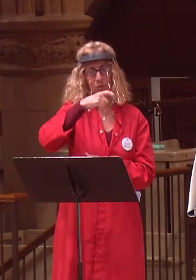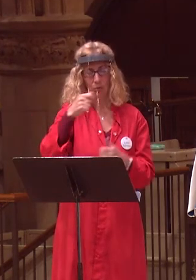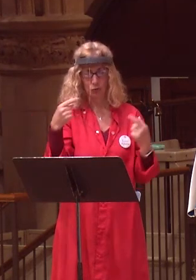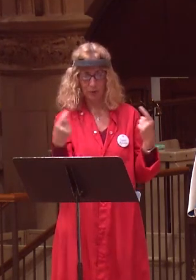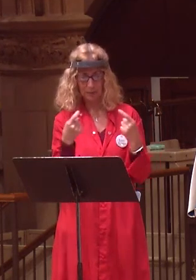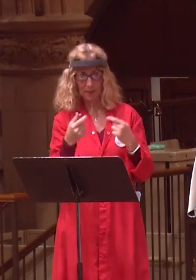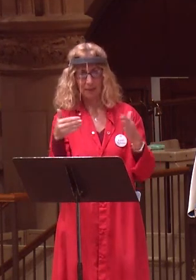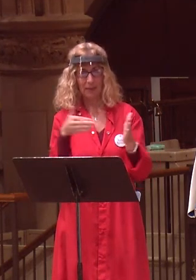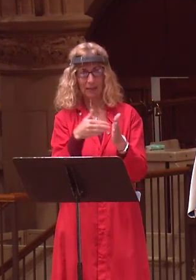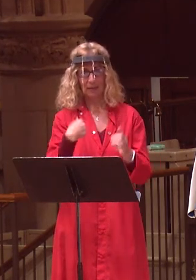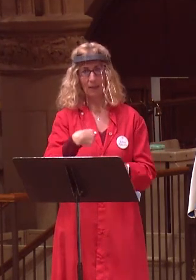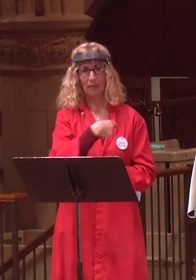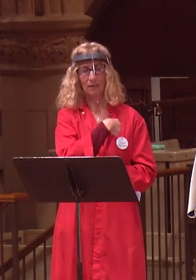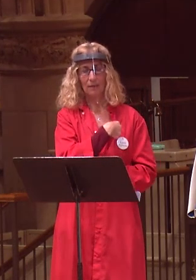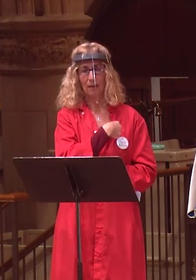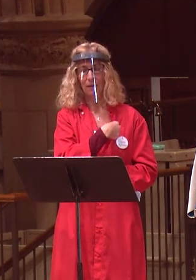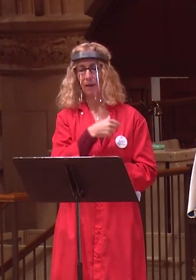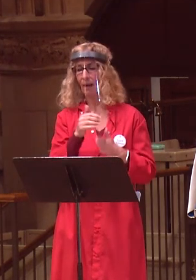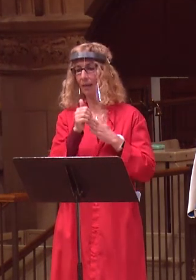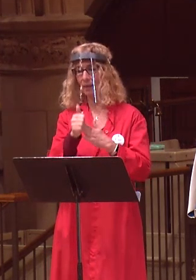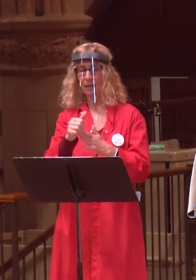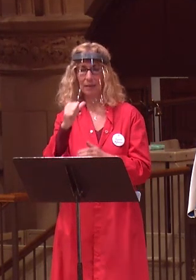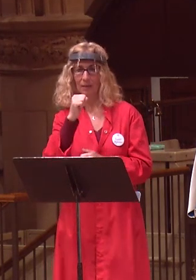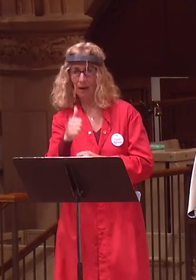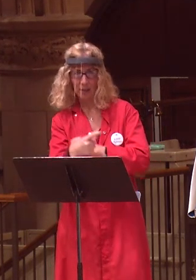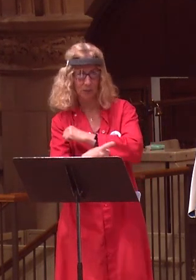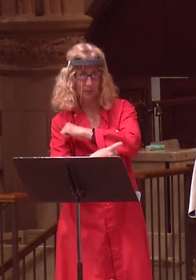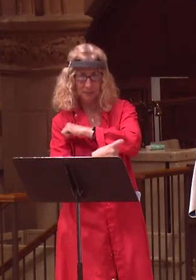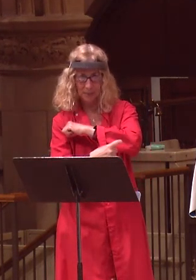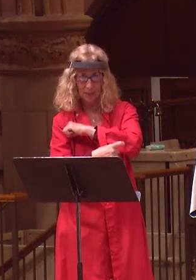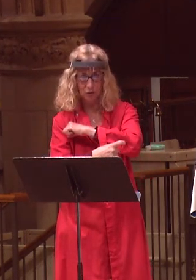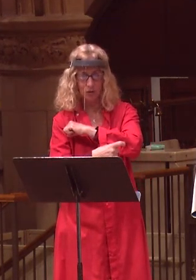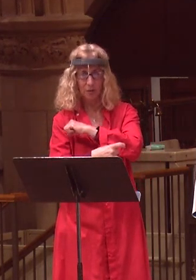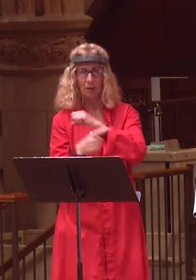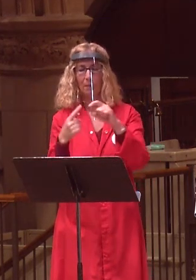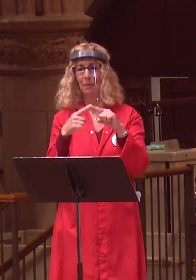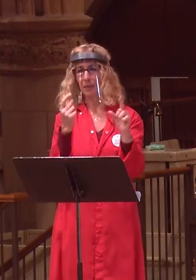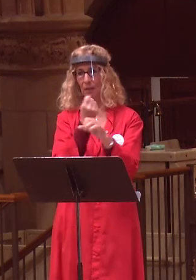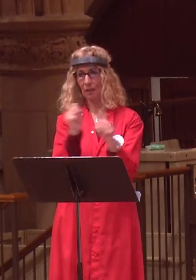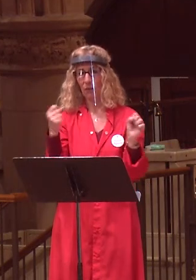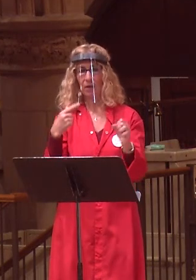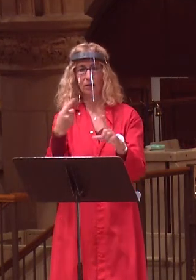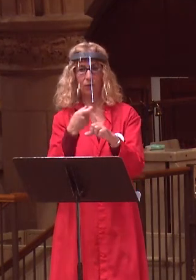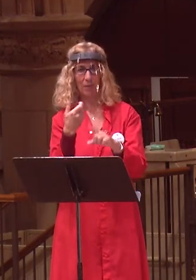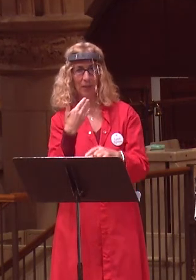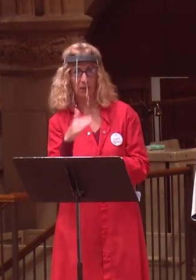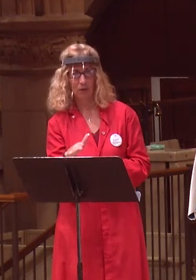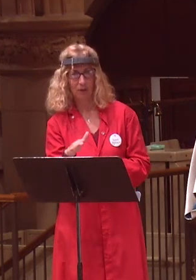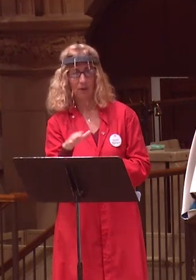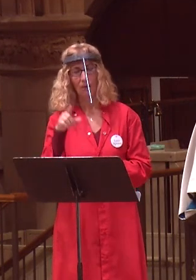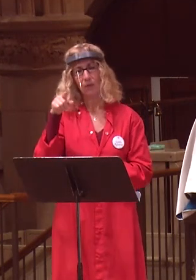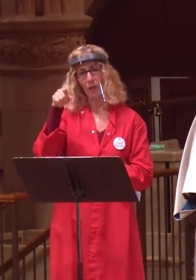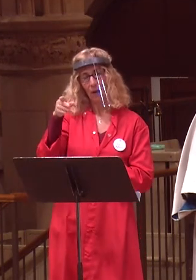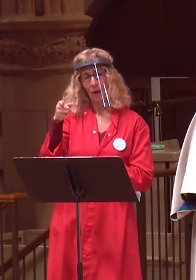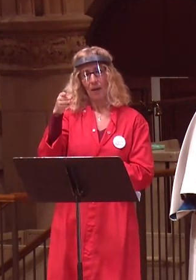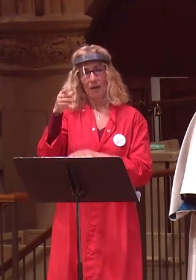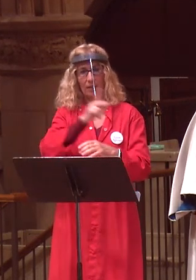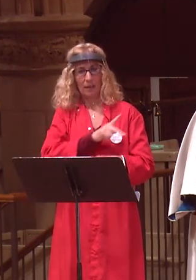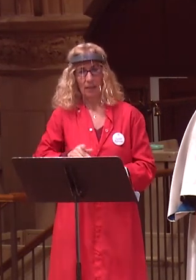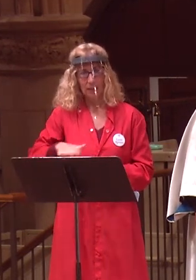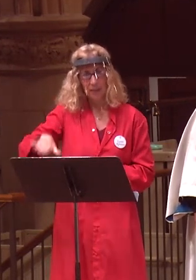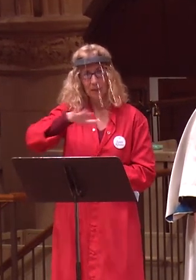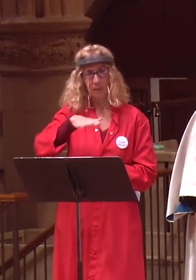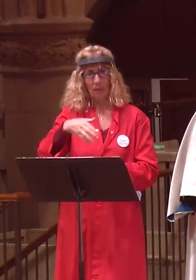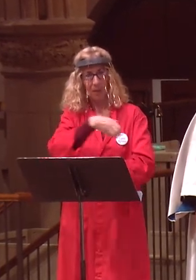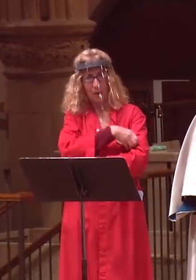nosotros perdonamos a quienes nos ofenden. No nos dejes caer en tentación y líbranos del mal, porque tú es el